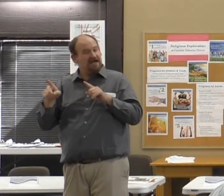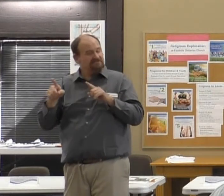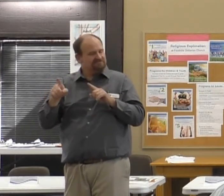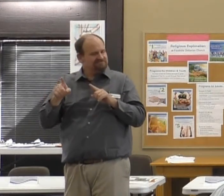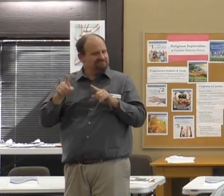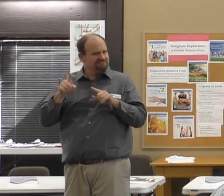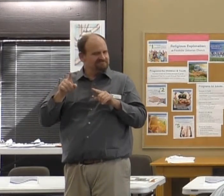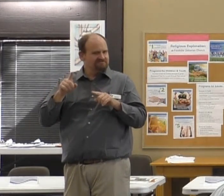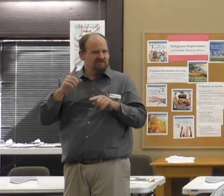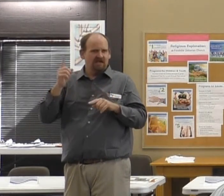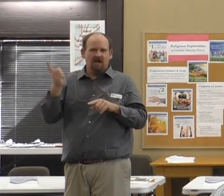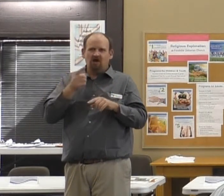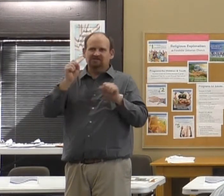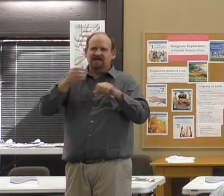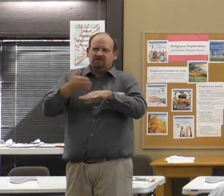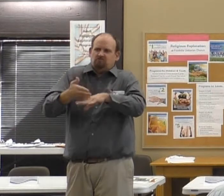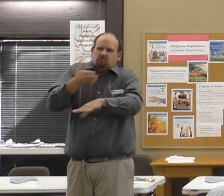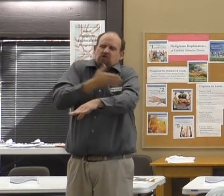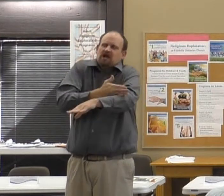frequently.